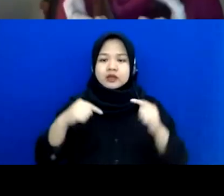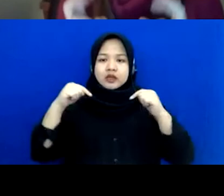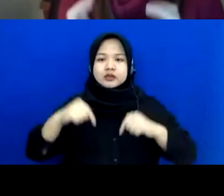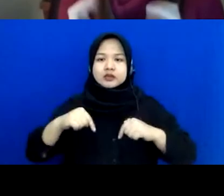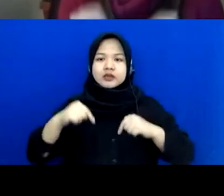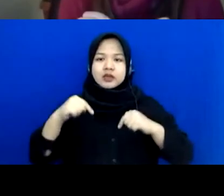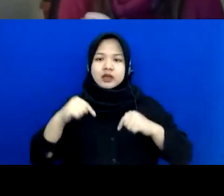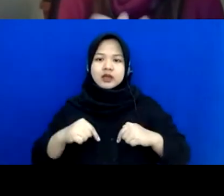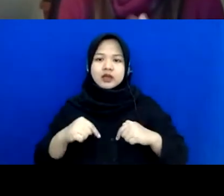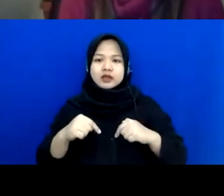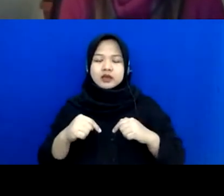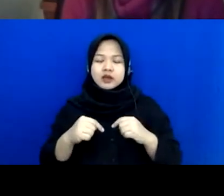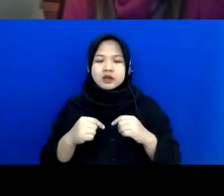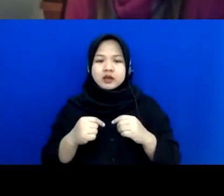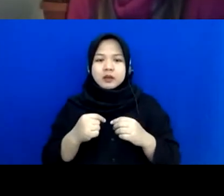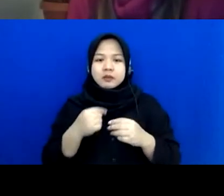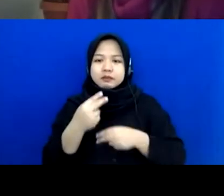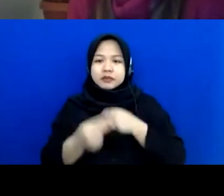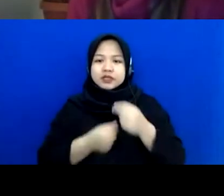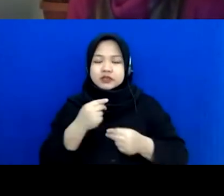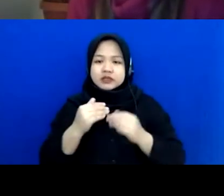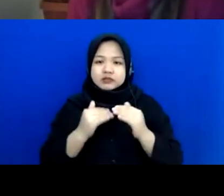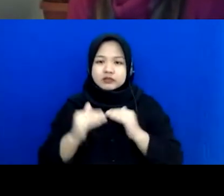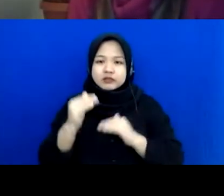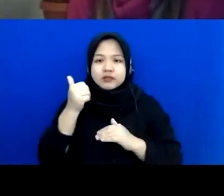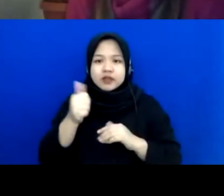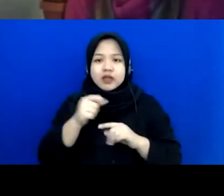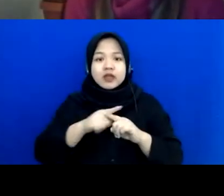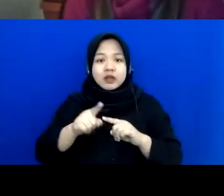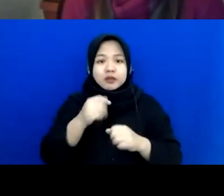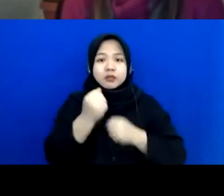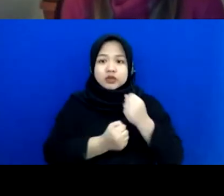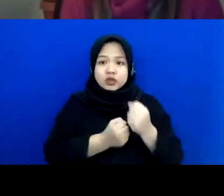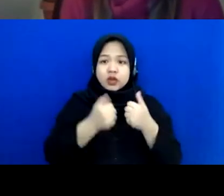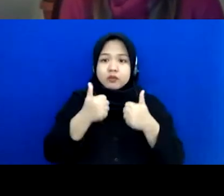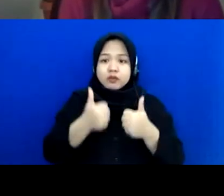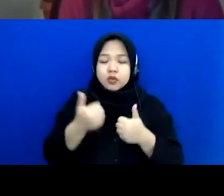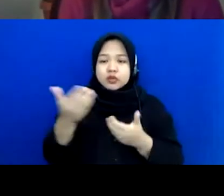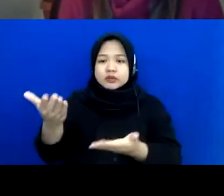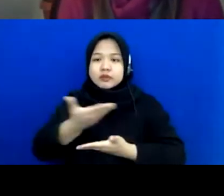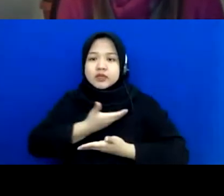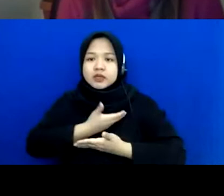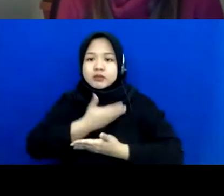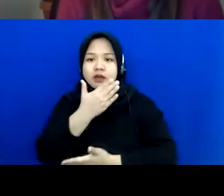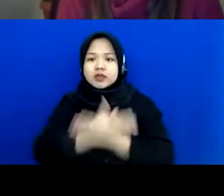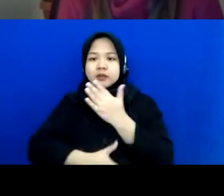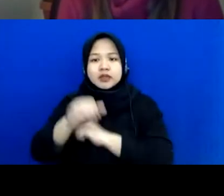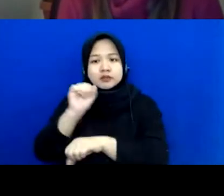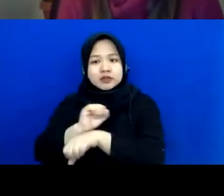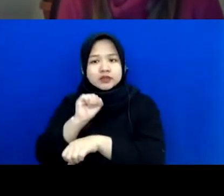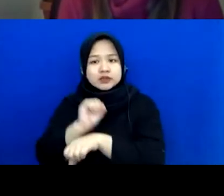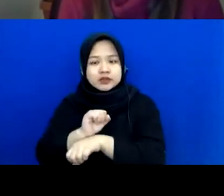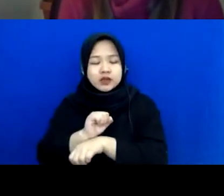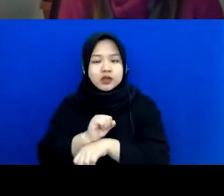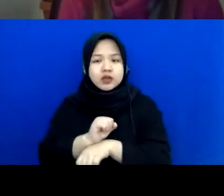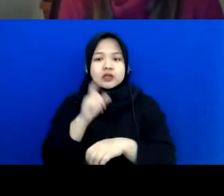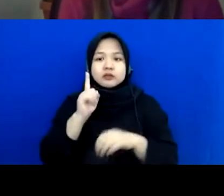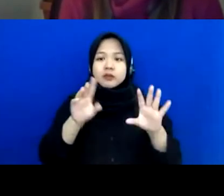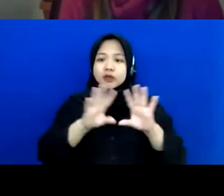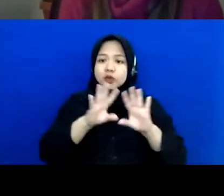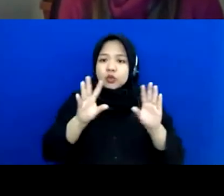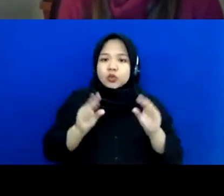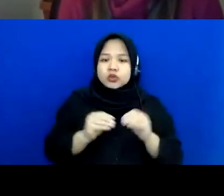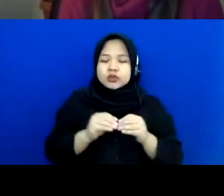for business case, that it's good for companies to hire people with disabilities. True inclusion is when you